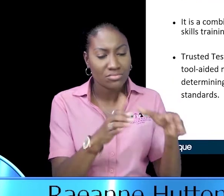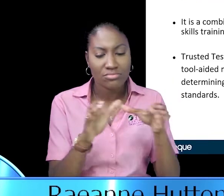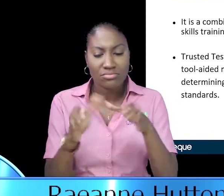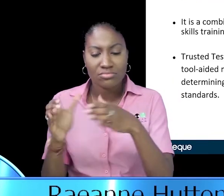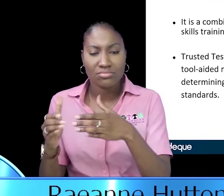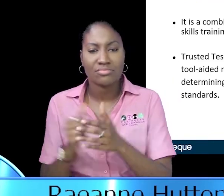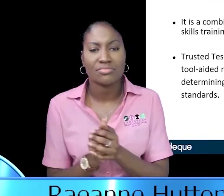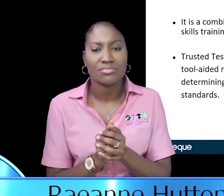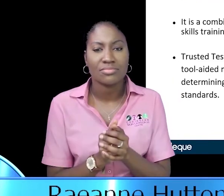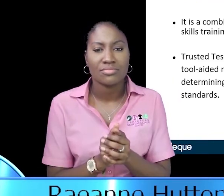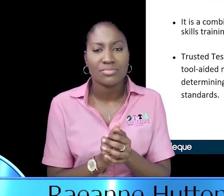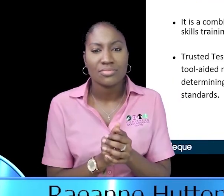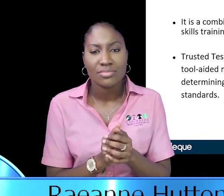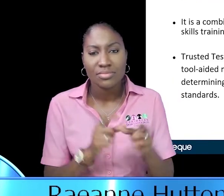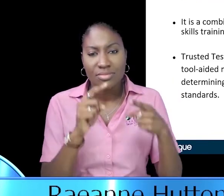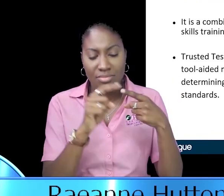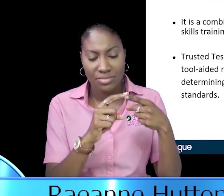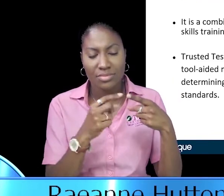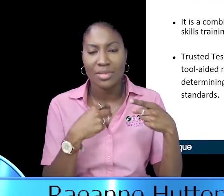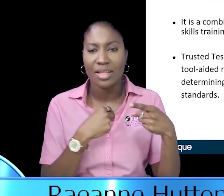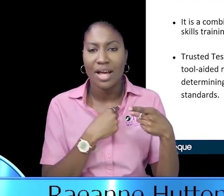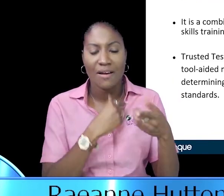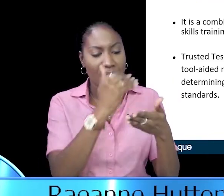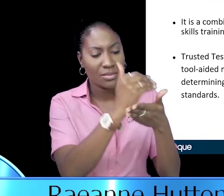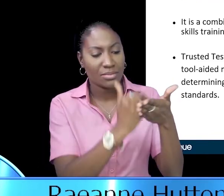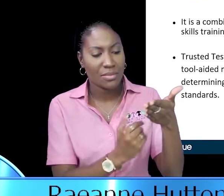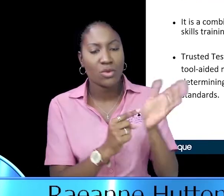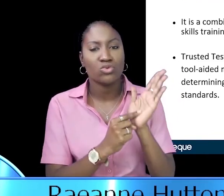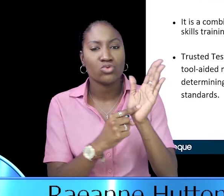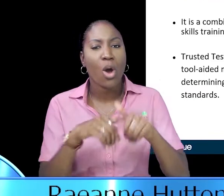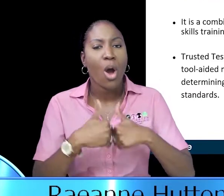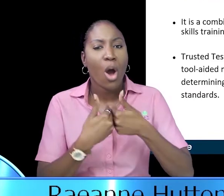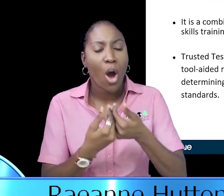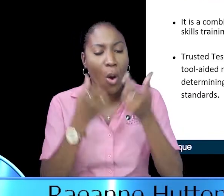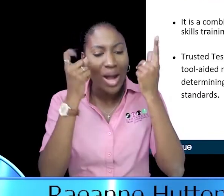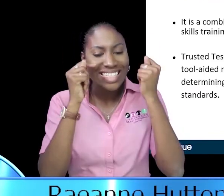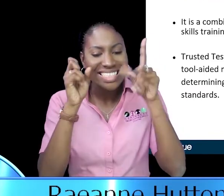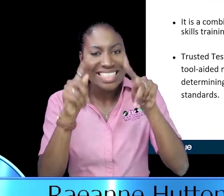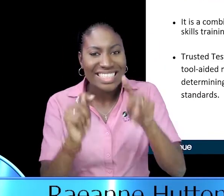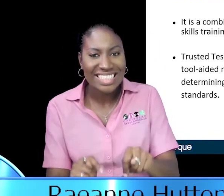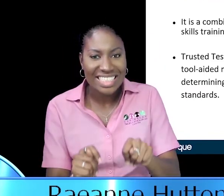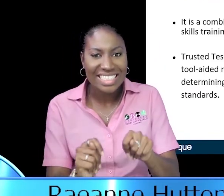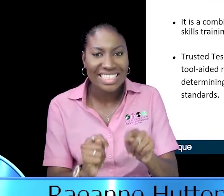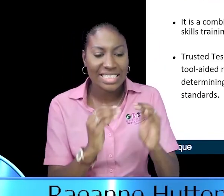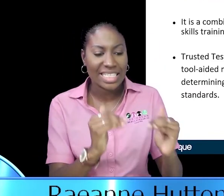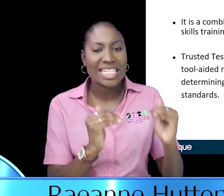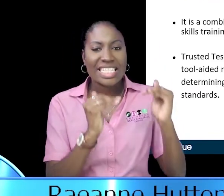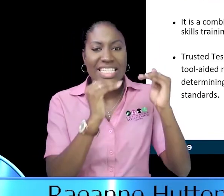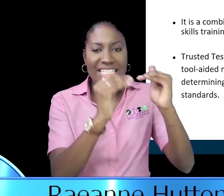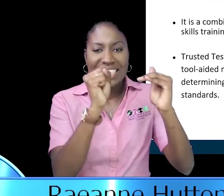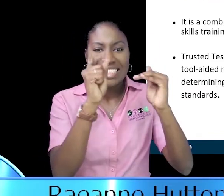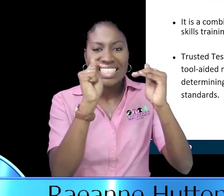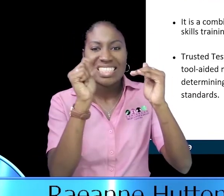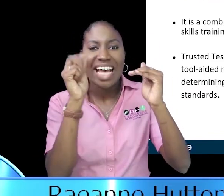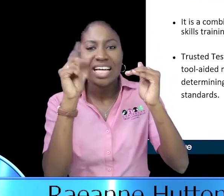And the Trusted Tester Program is composed of three things. It's a test process. Here's a document that says, here's how to